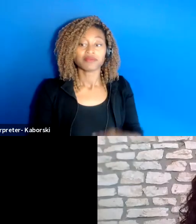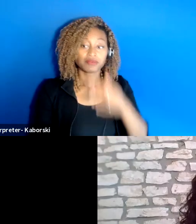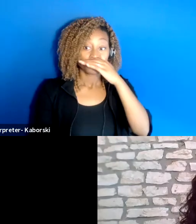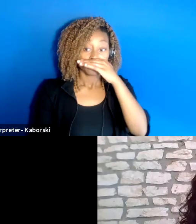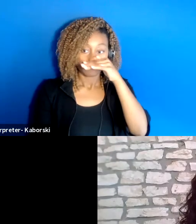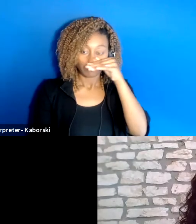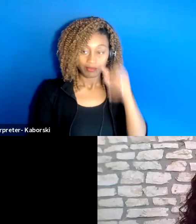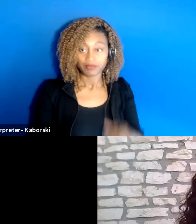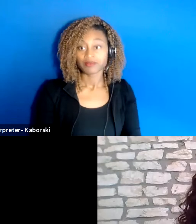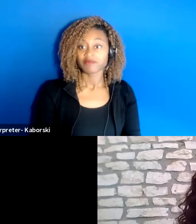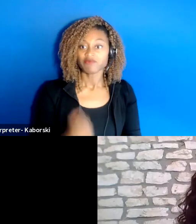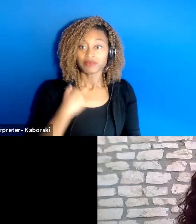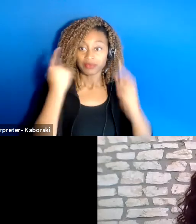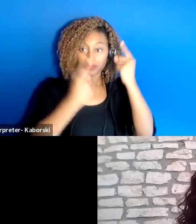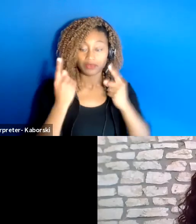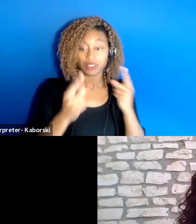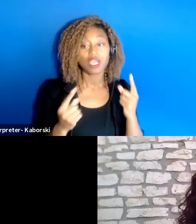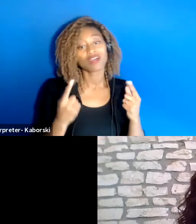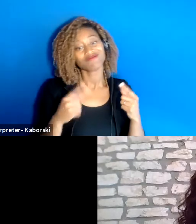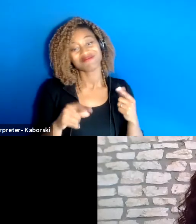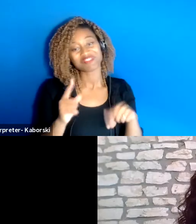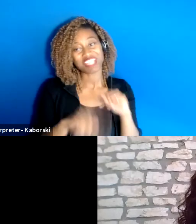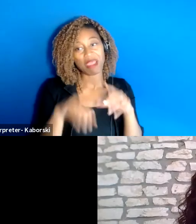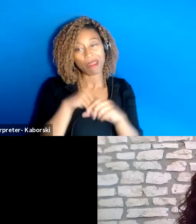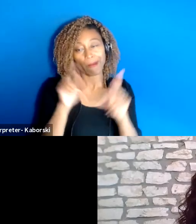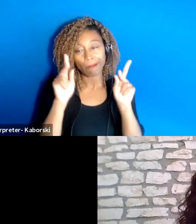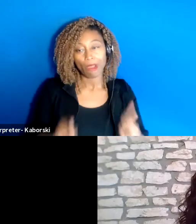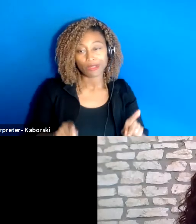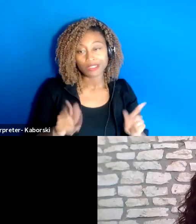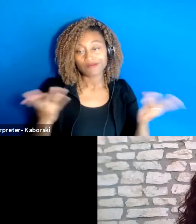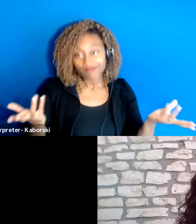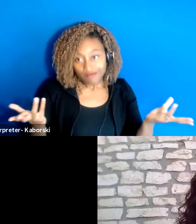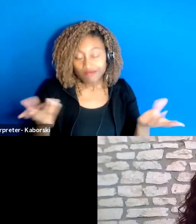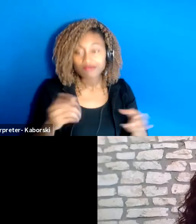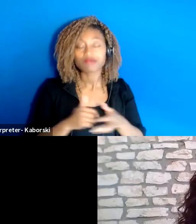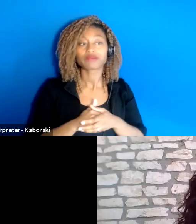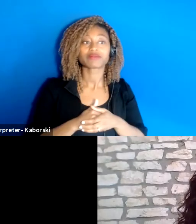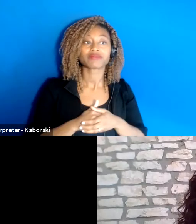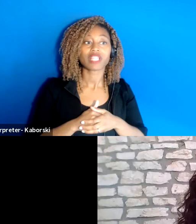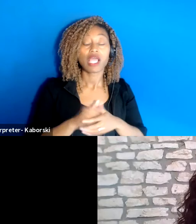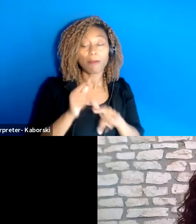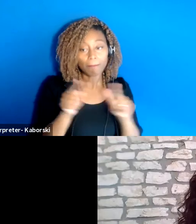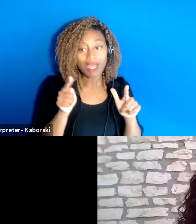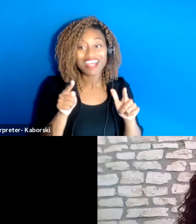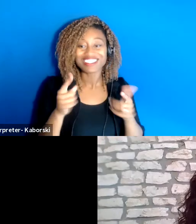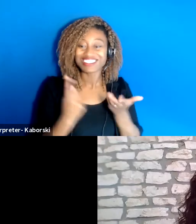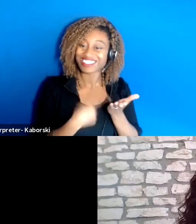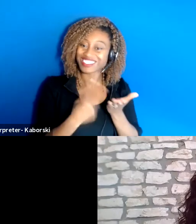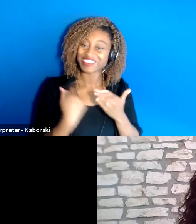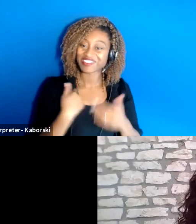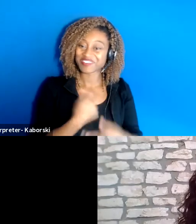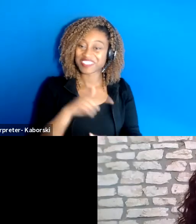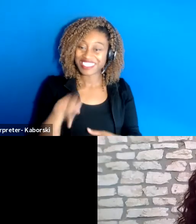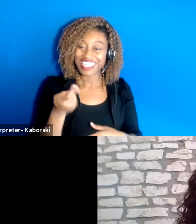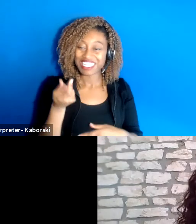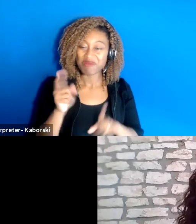that you know, while we can't be there in person all together this year, sometimes we just need a little